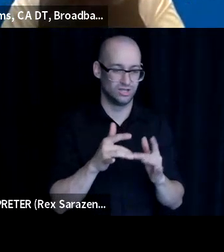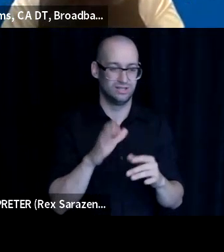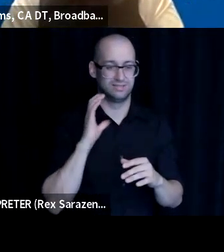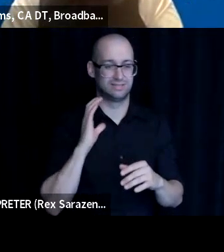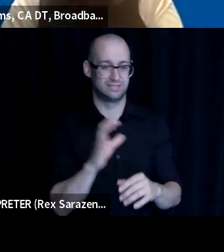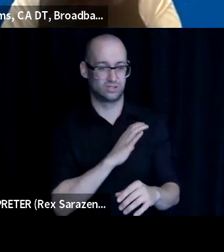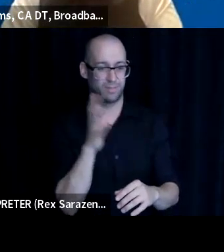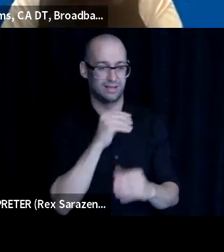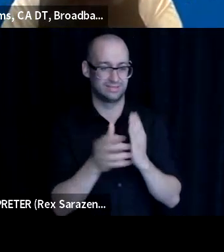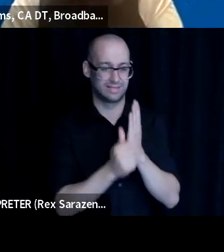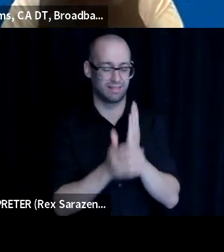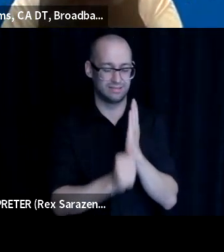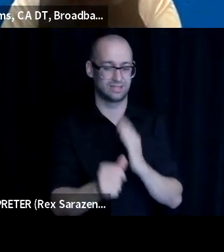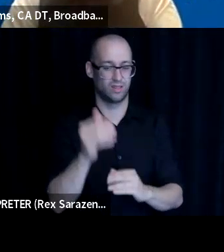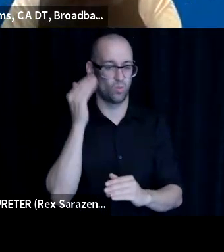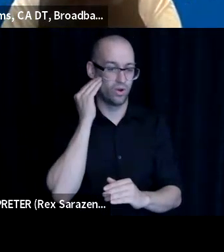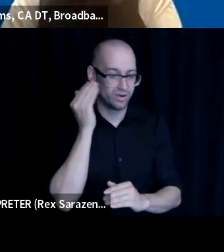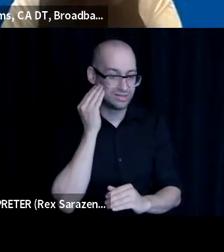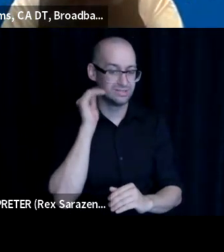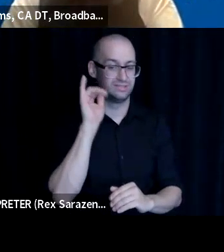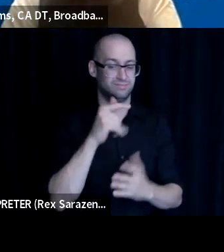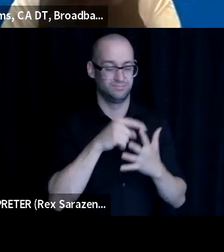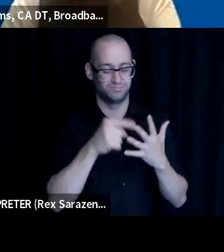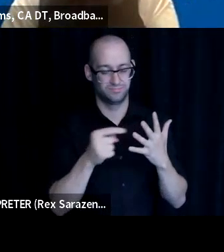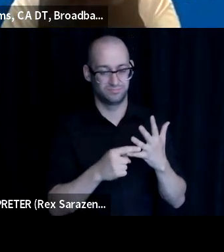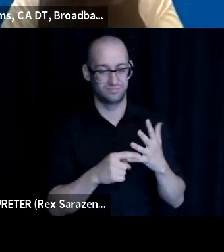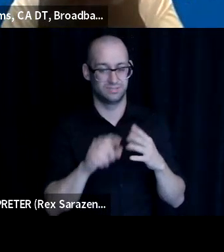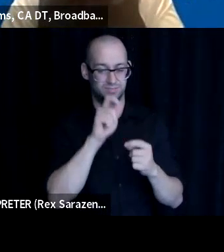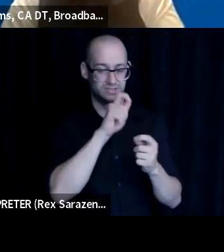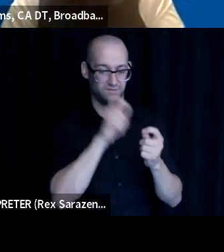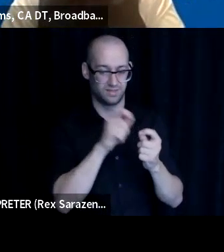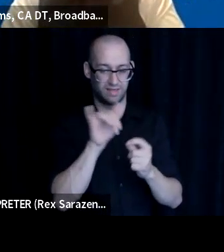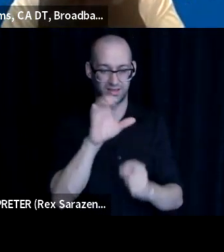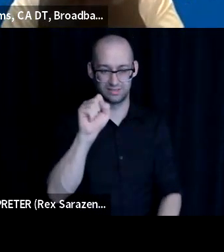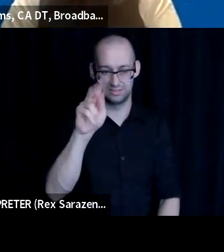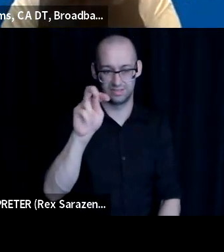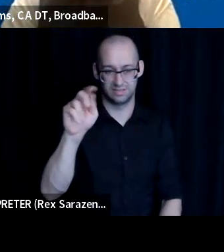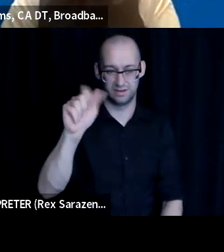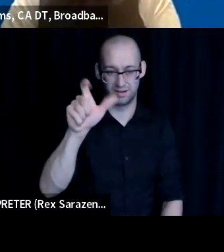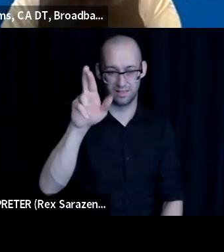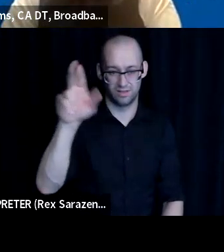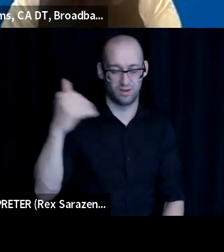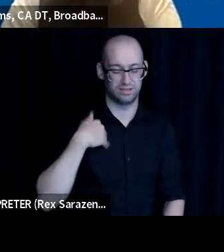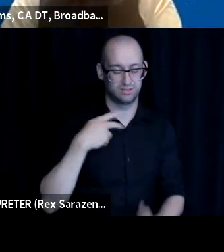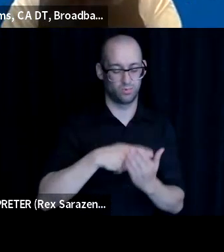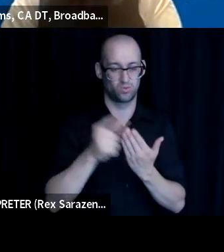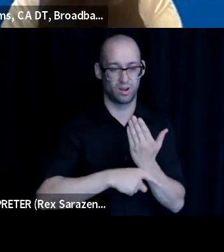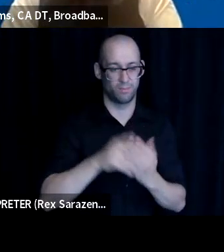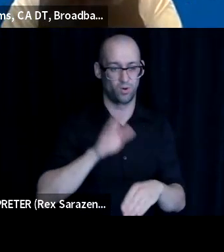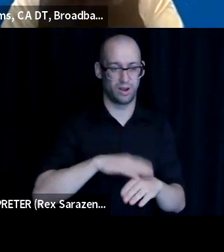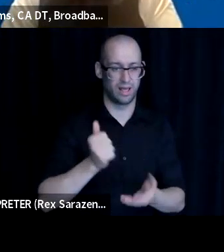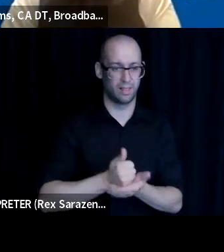citizenship and skills and awareness, just, specifically like Santa Clara with the program on, helping